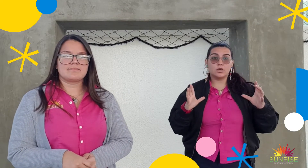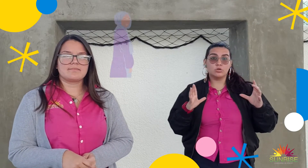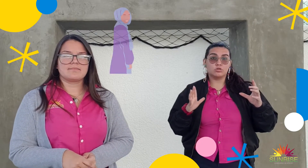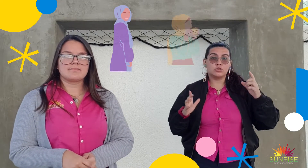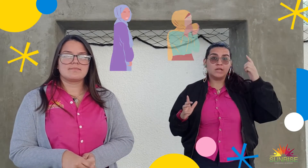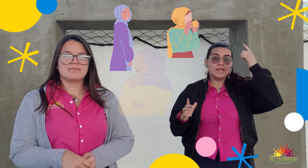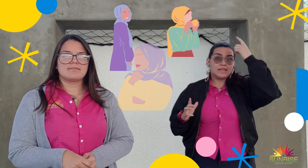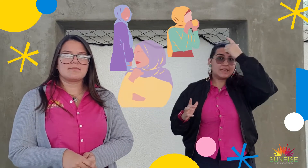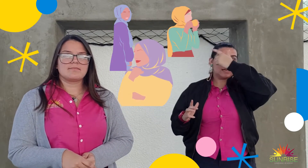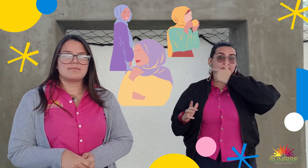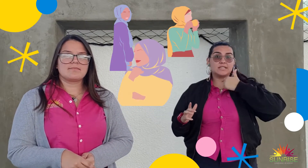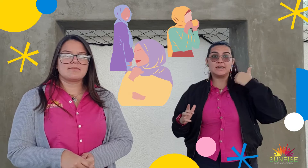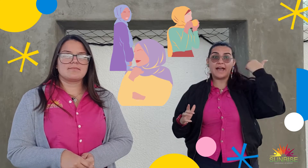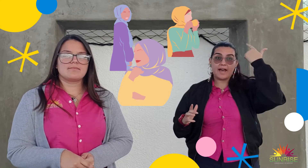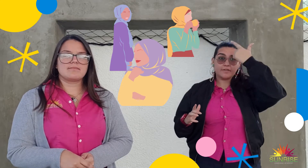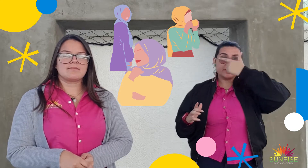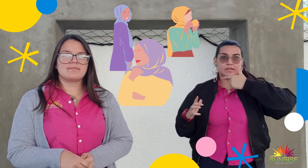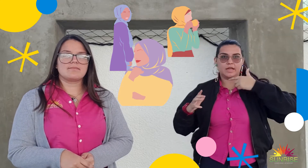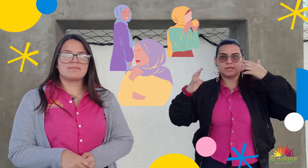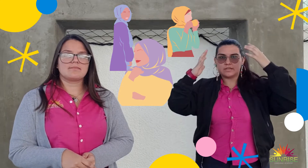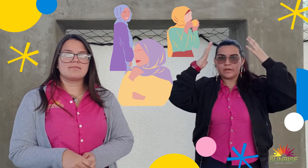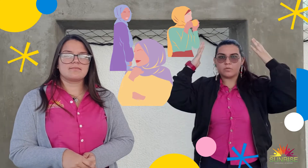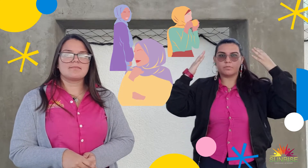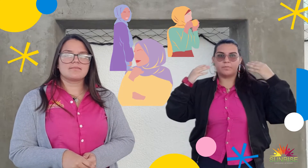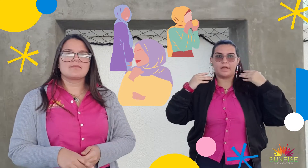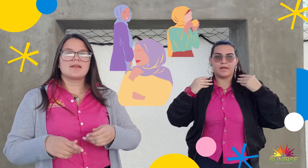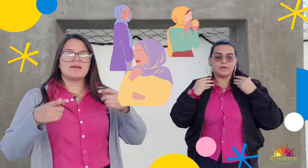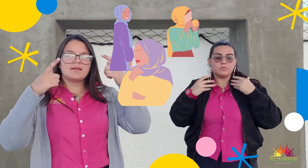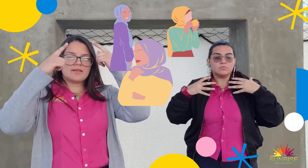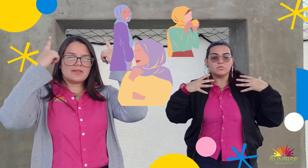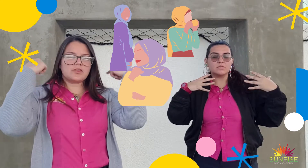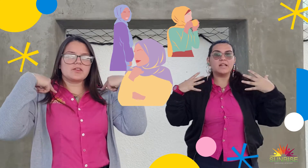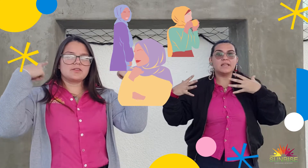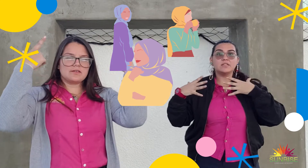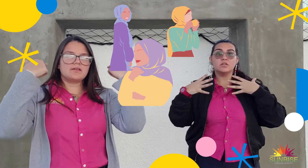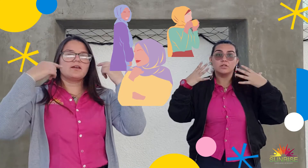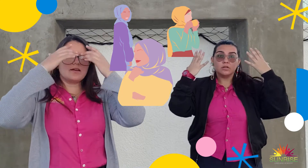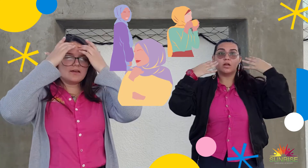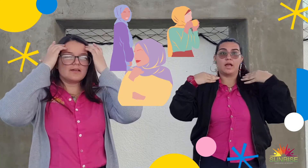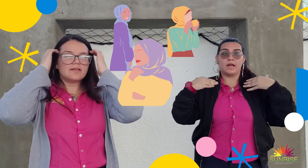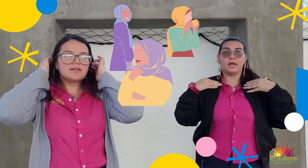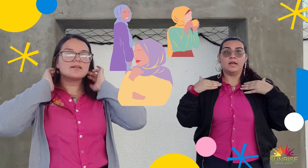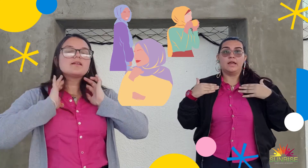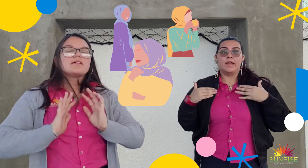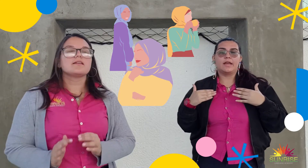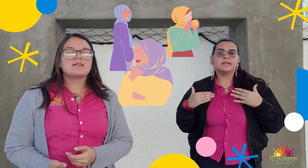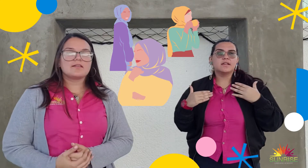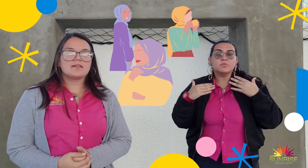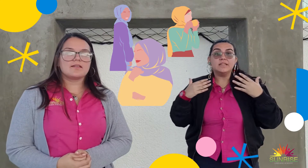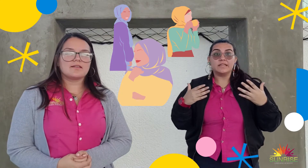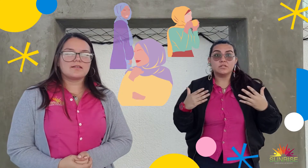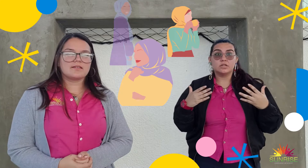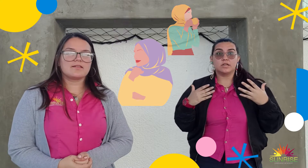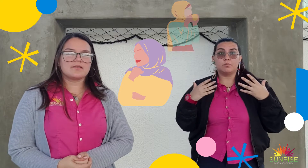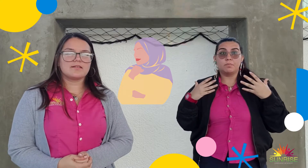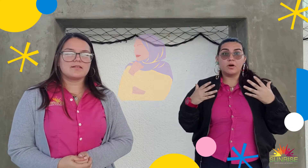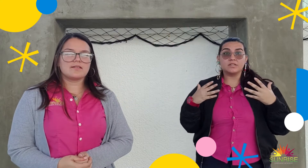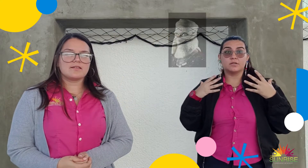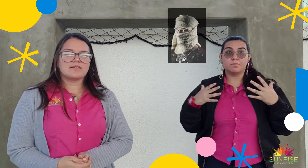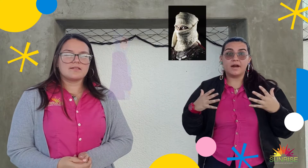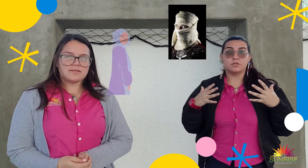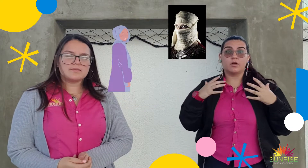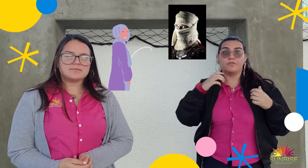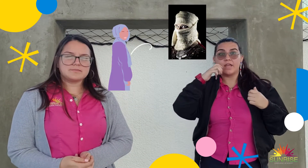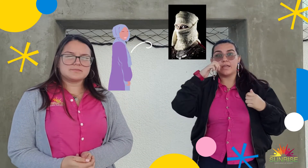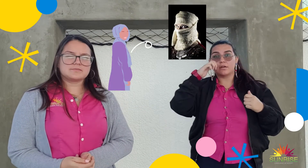can use his jihad, that is the religion, is a religion